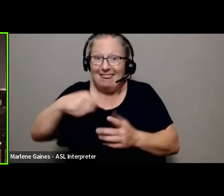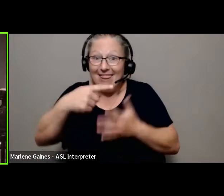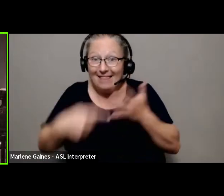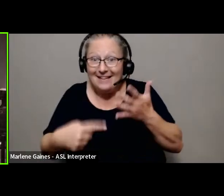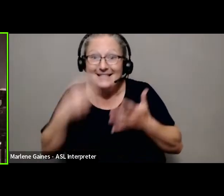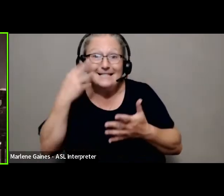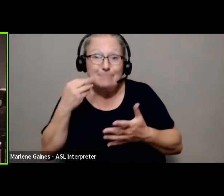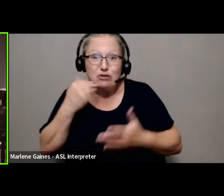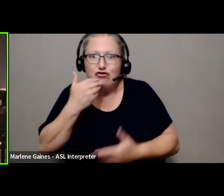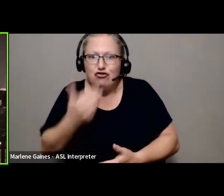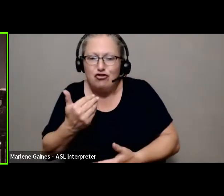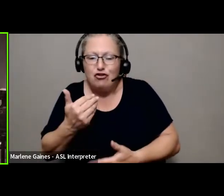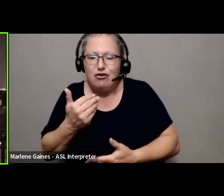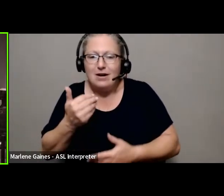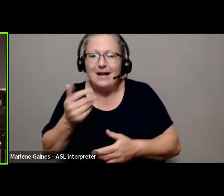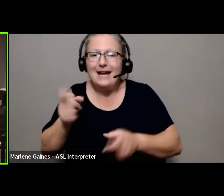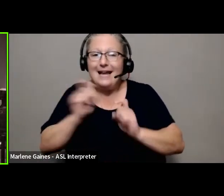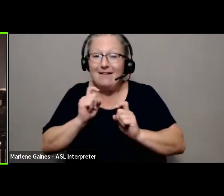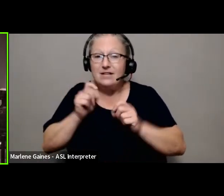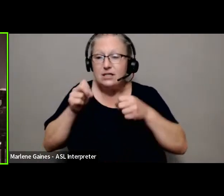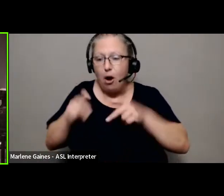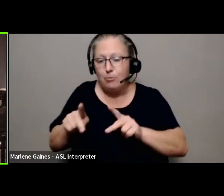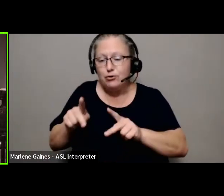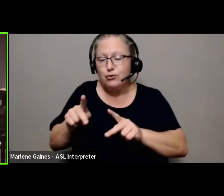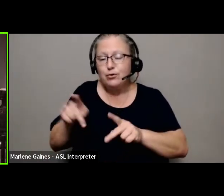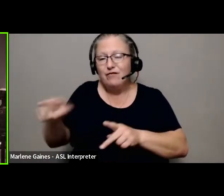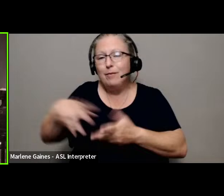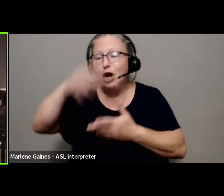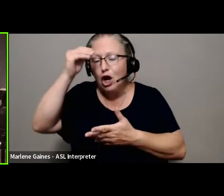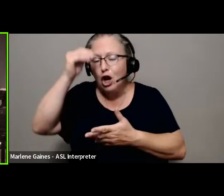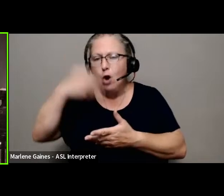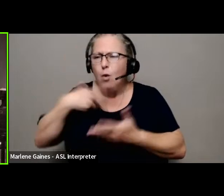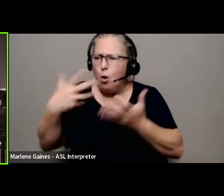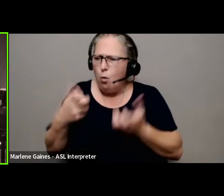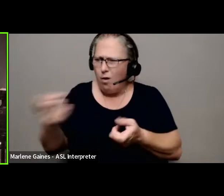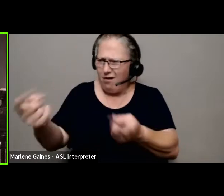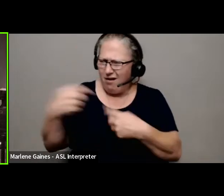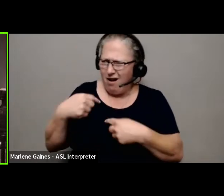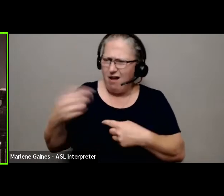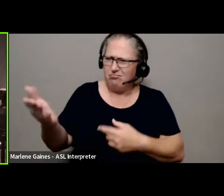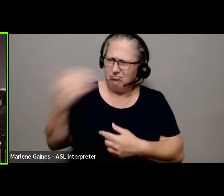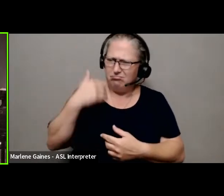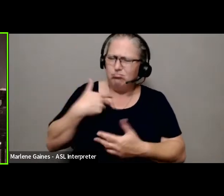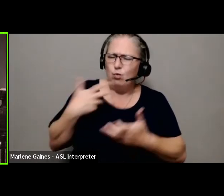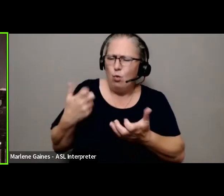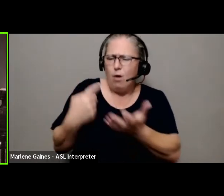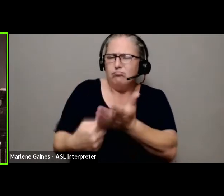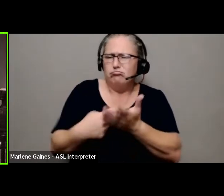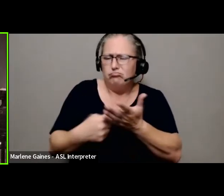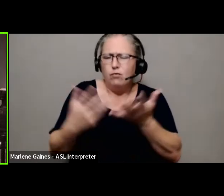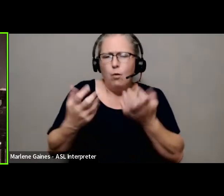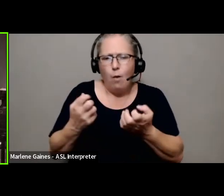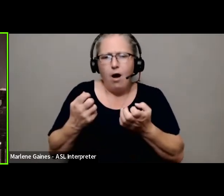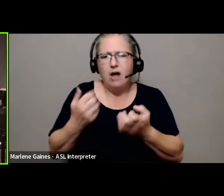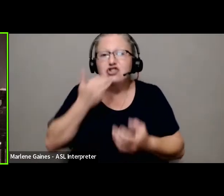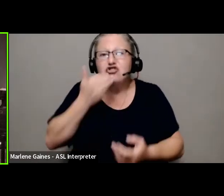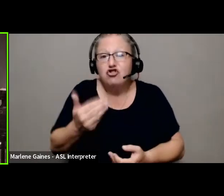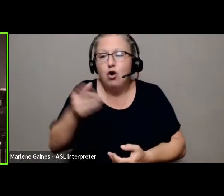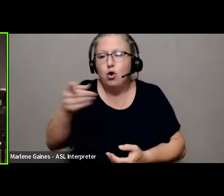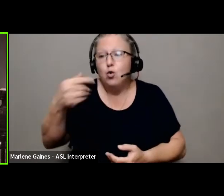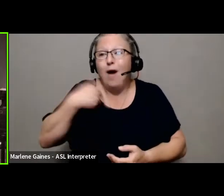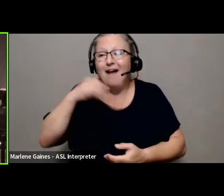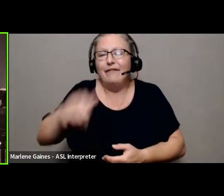good. These are learning, they're opportunities for us. We welcome them in. We're like, we want you to be here. We want to have this conversation. It's good that you had